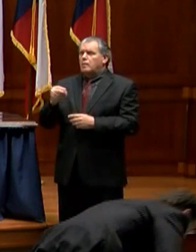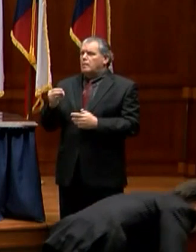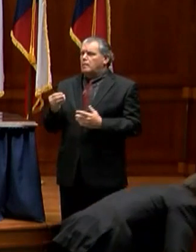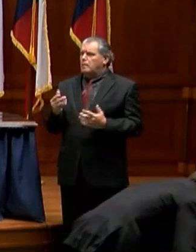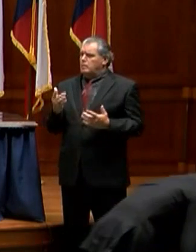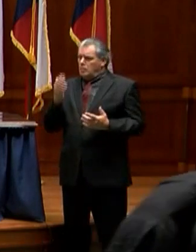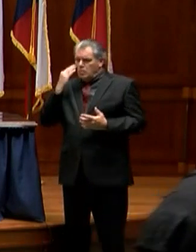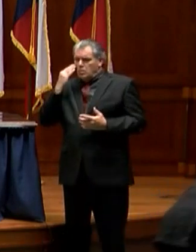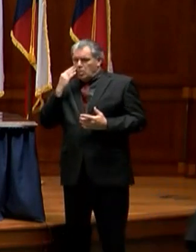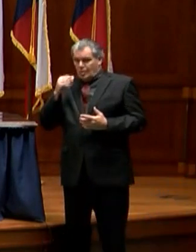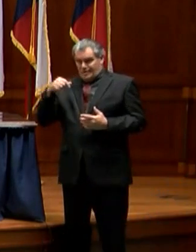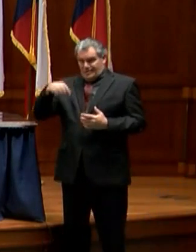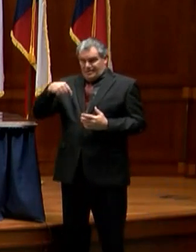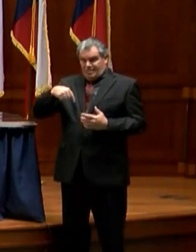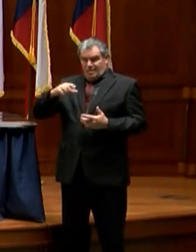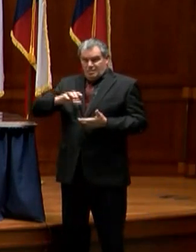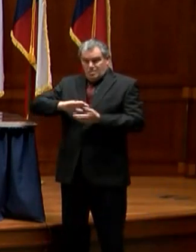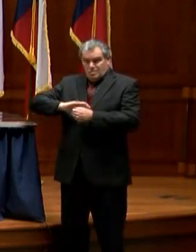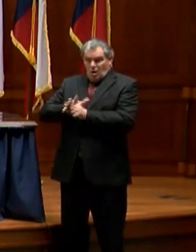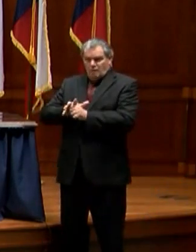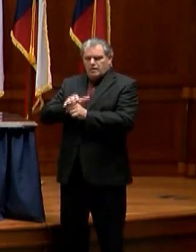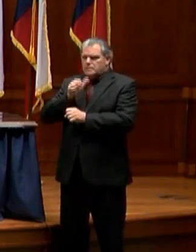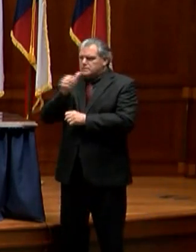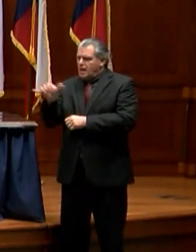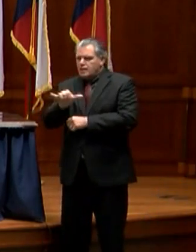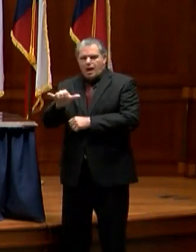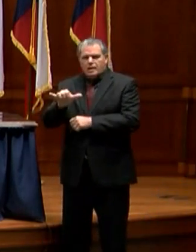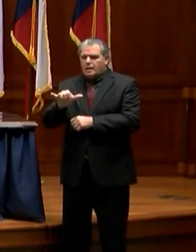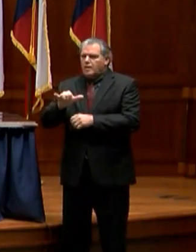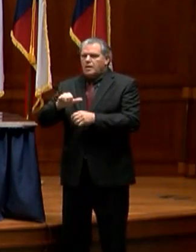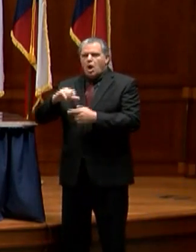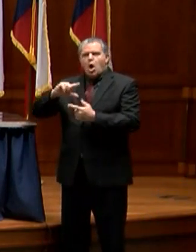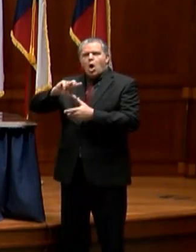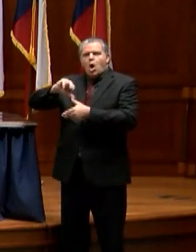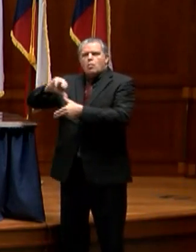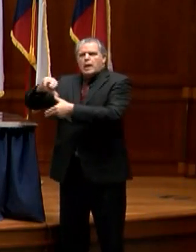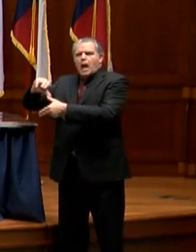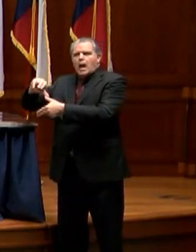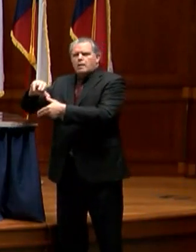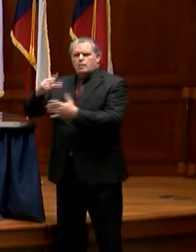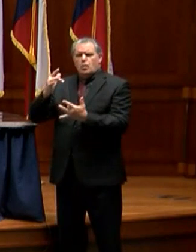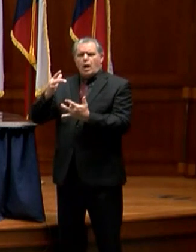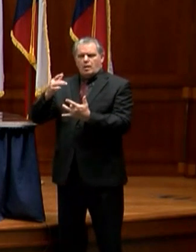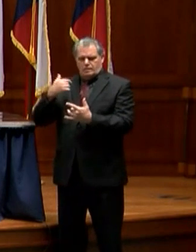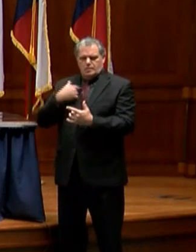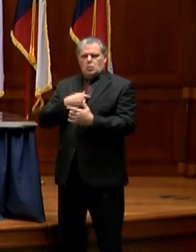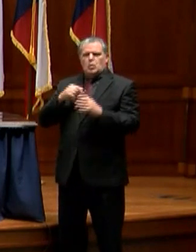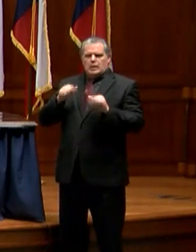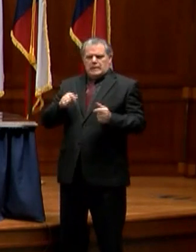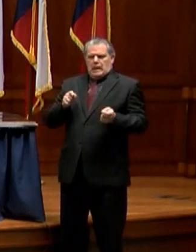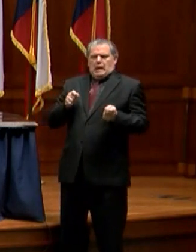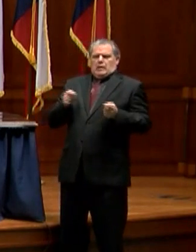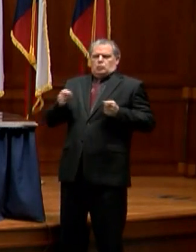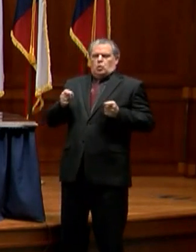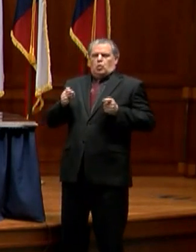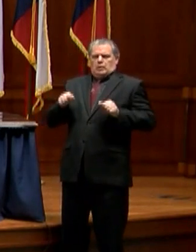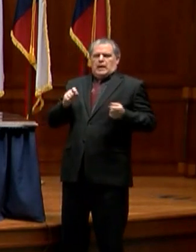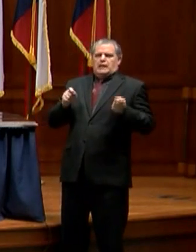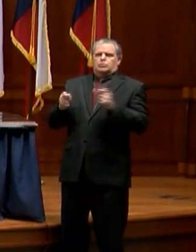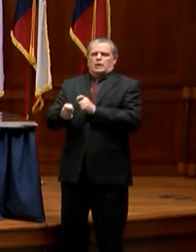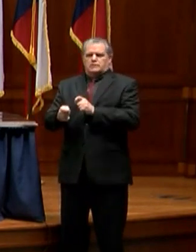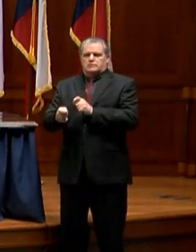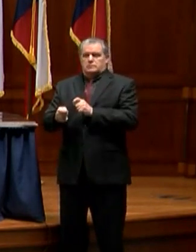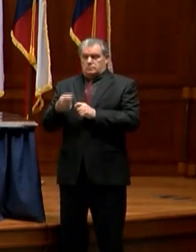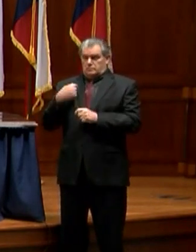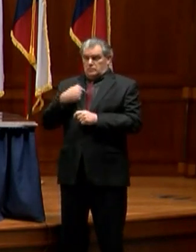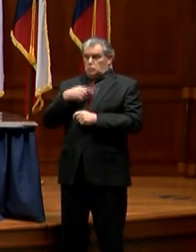like a hurricane? It's because we can actually change the course, and we're seeing that change take place. So we're looking very broadly across